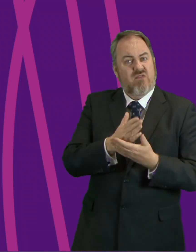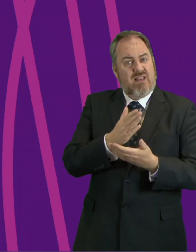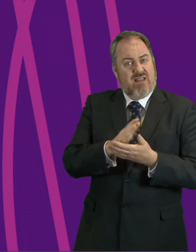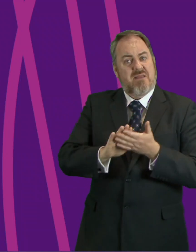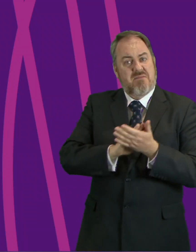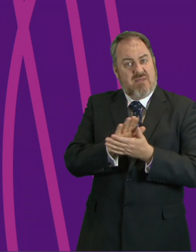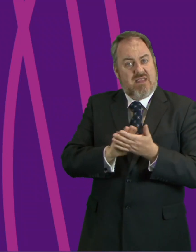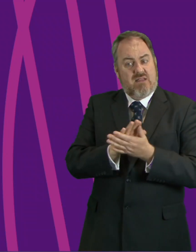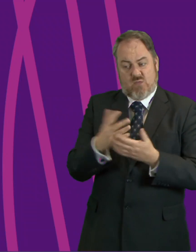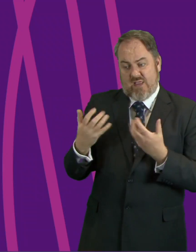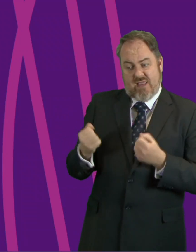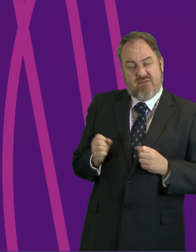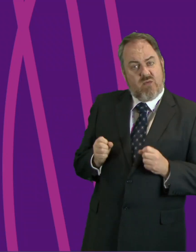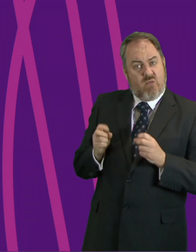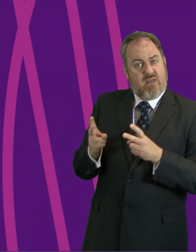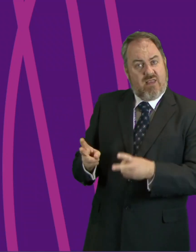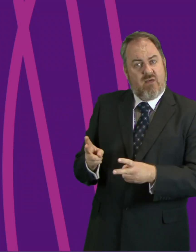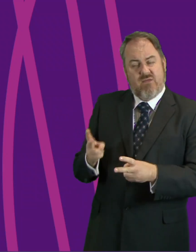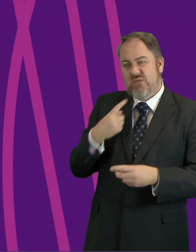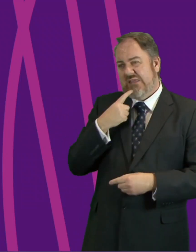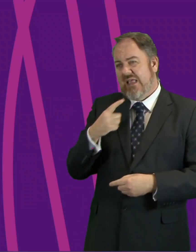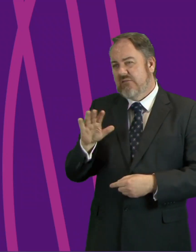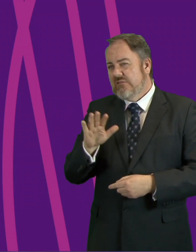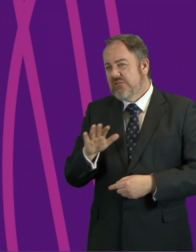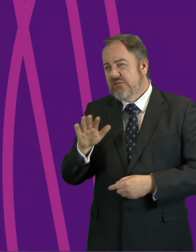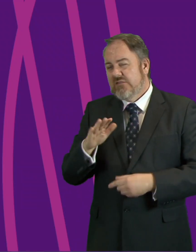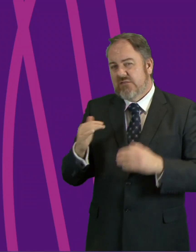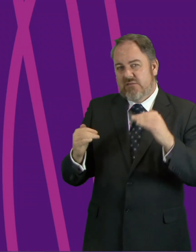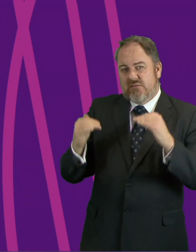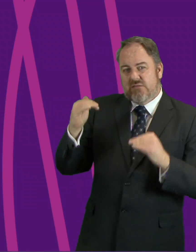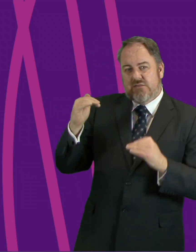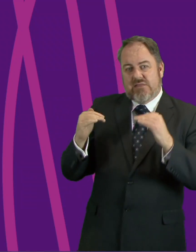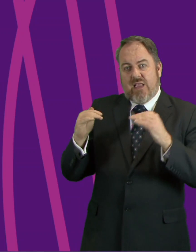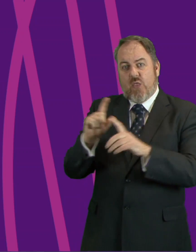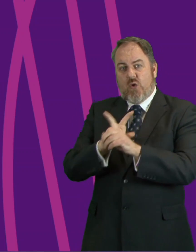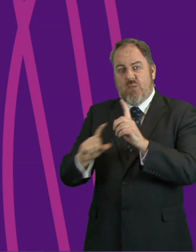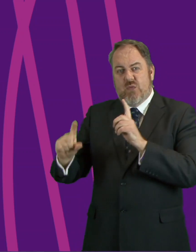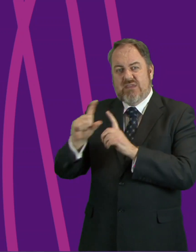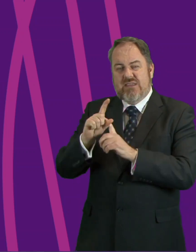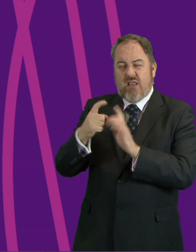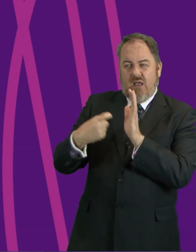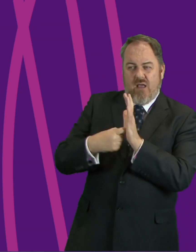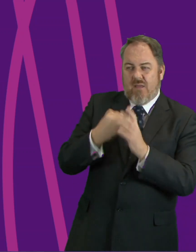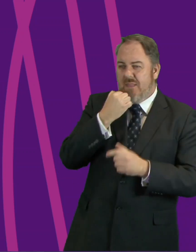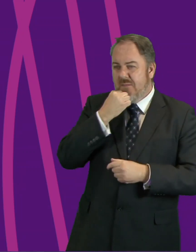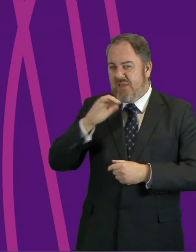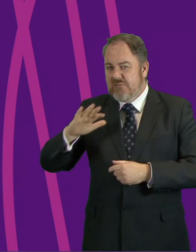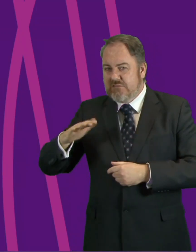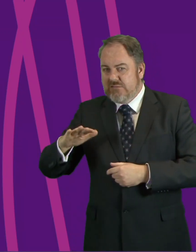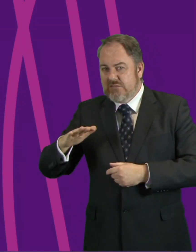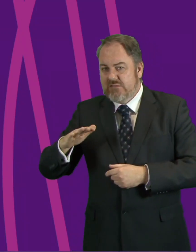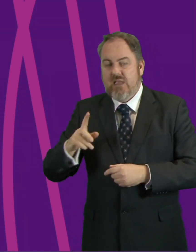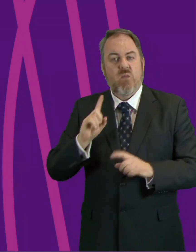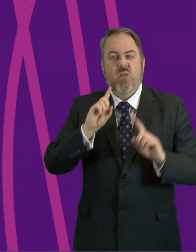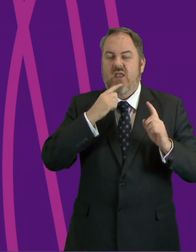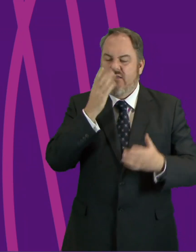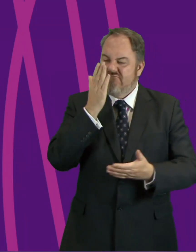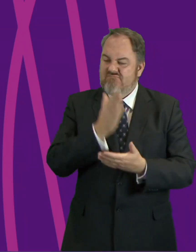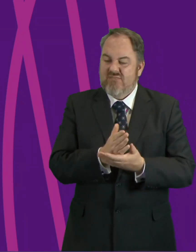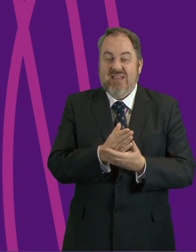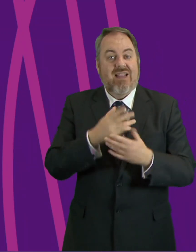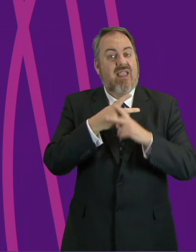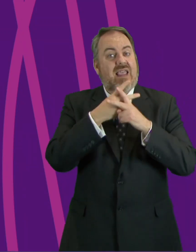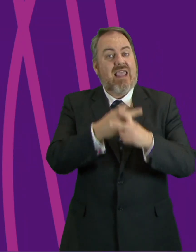to say that it is between a certain range in the community. We don't yet have the ability to say that confidently in care